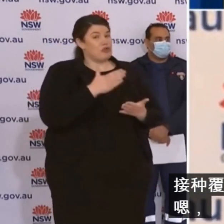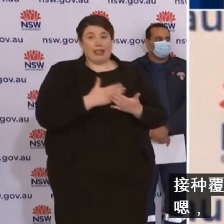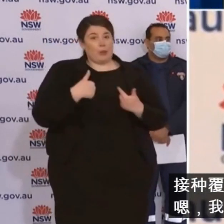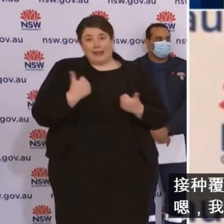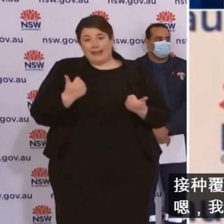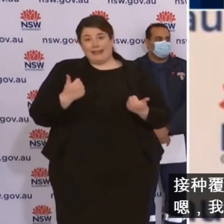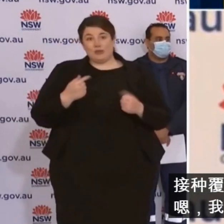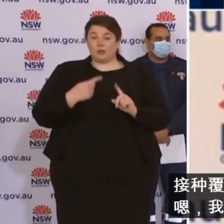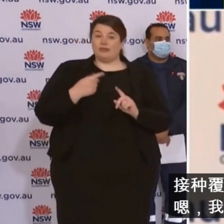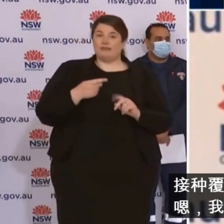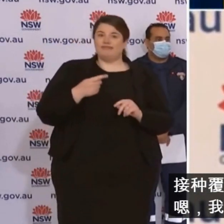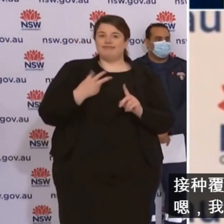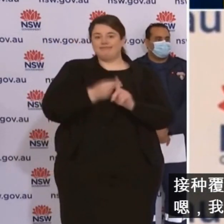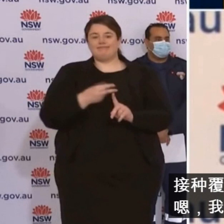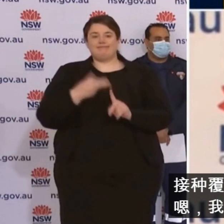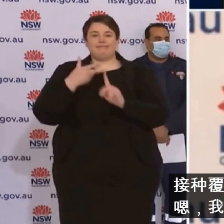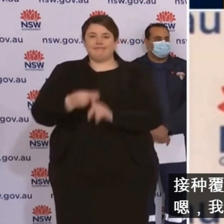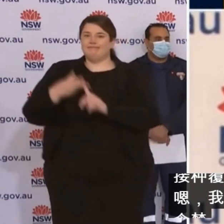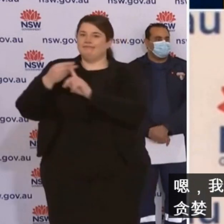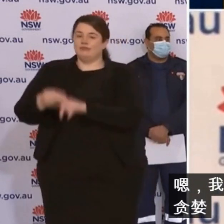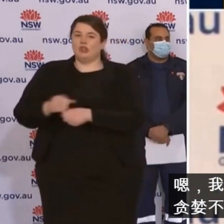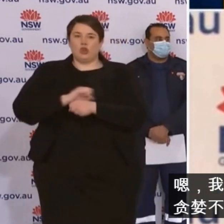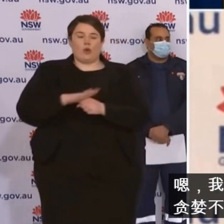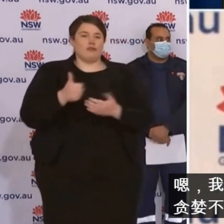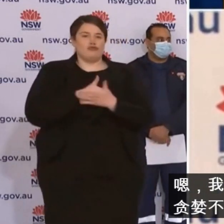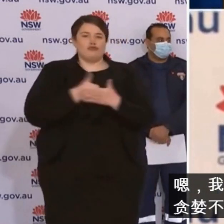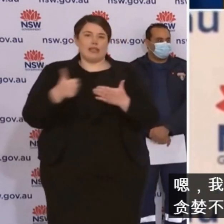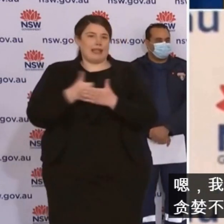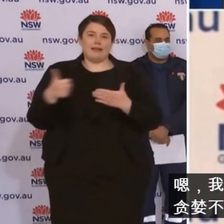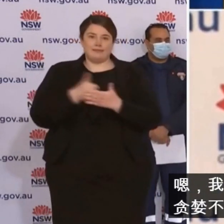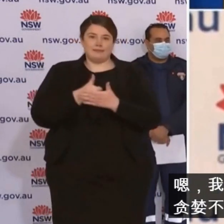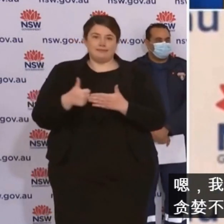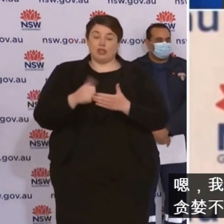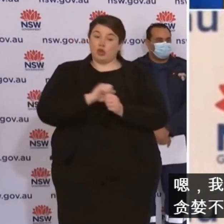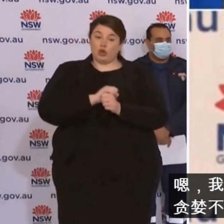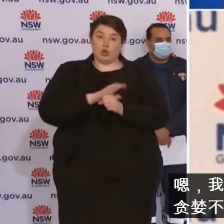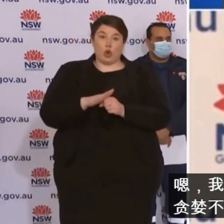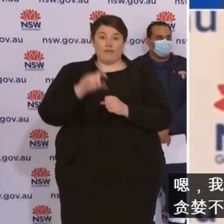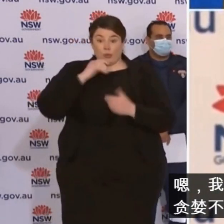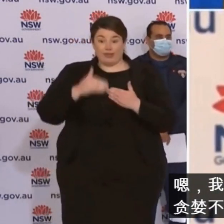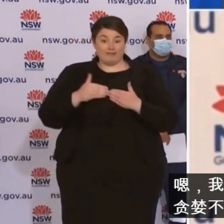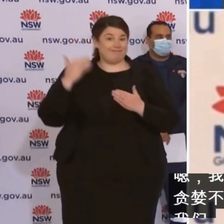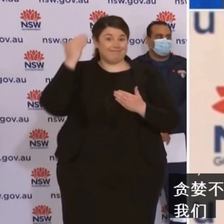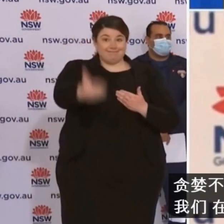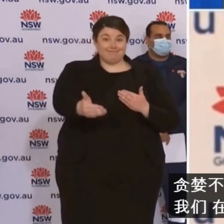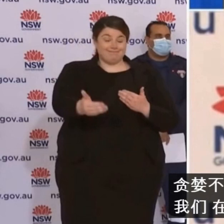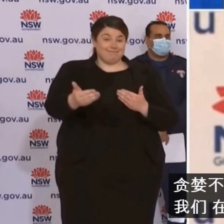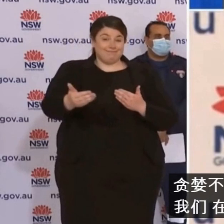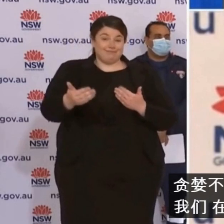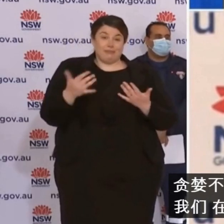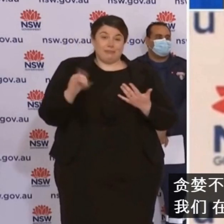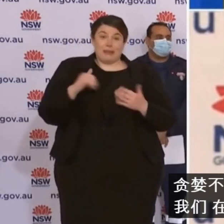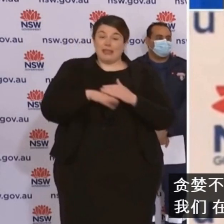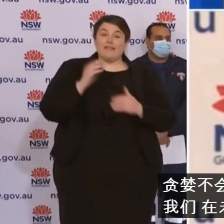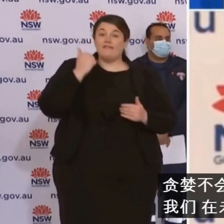future. I can't see that COVID is not going to be with us forever. Maybe in the future